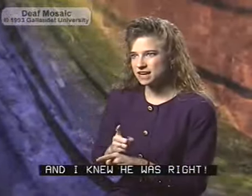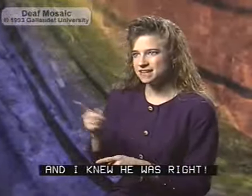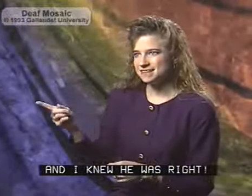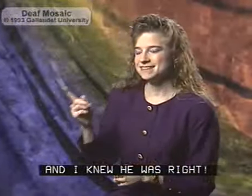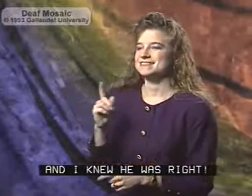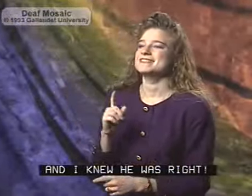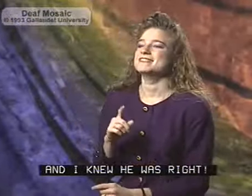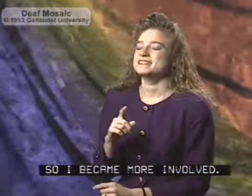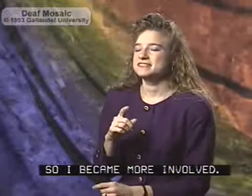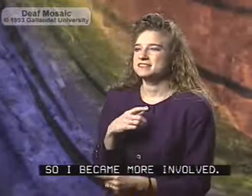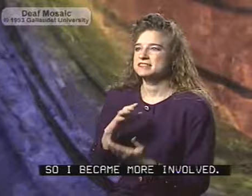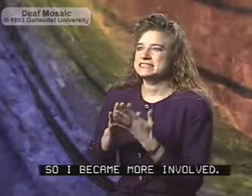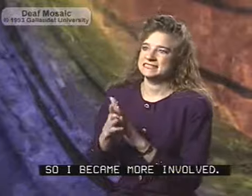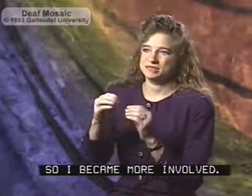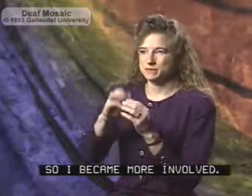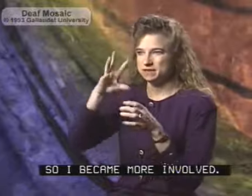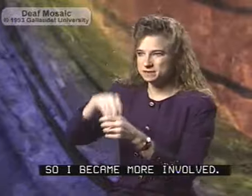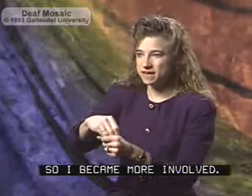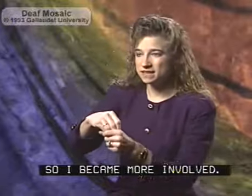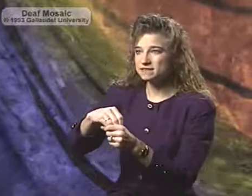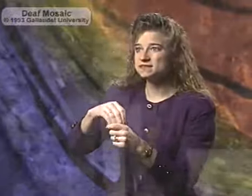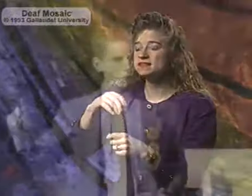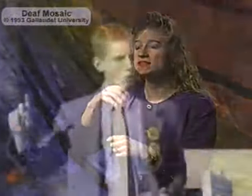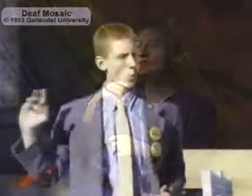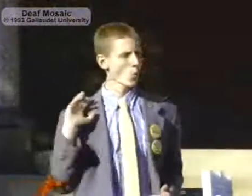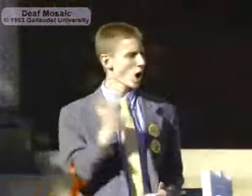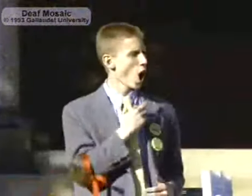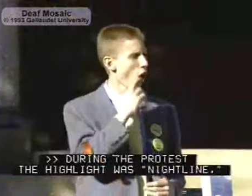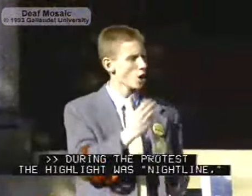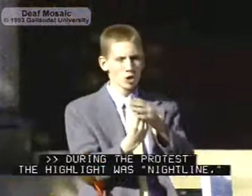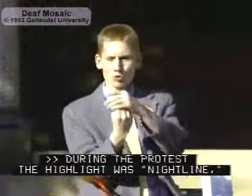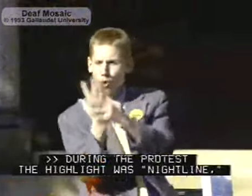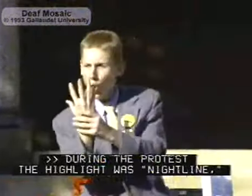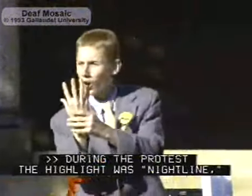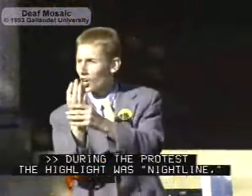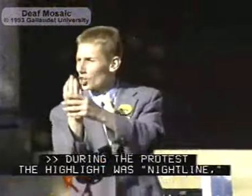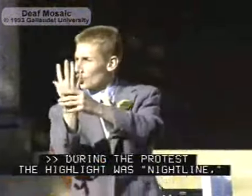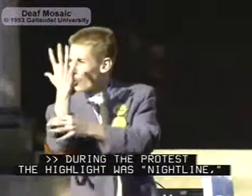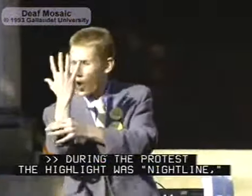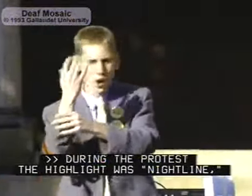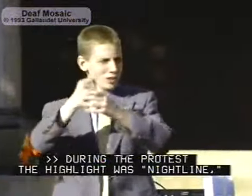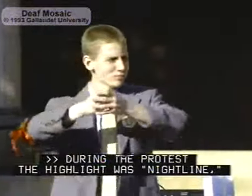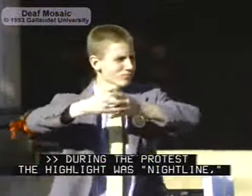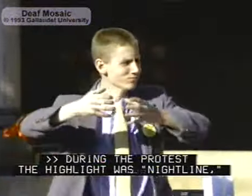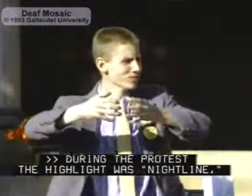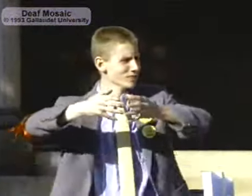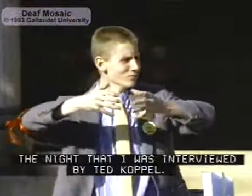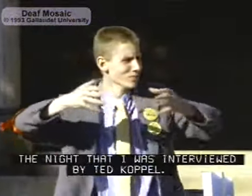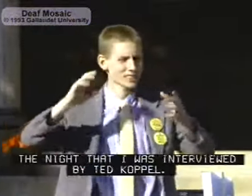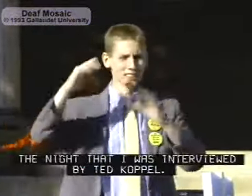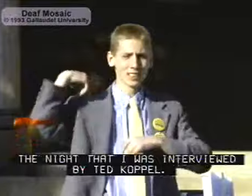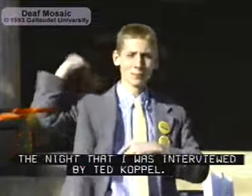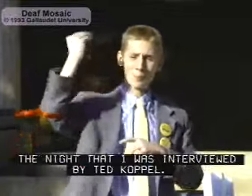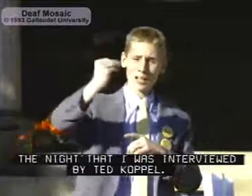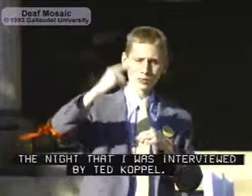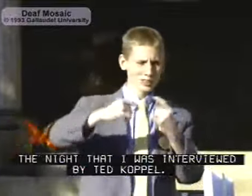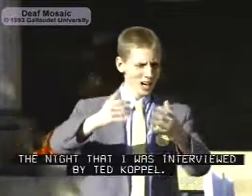right, so I became more involved. During the protest, the highlight was Nightline, the night that I was interviewed by Ted